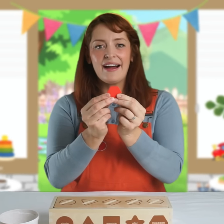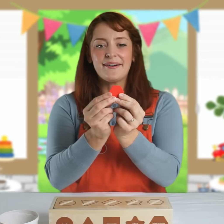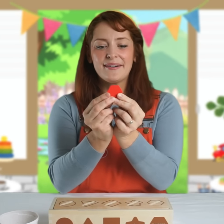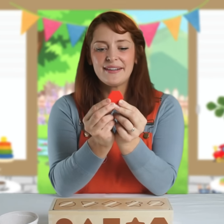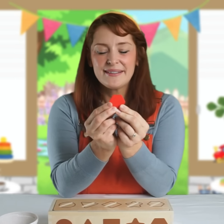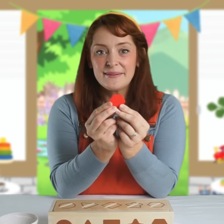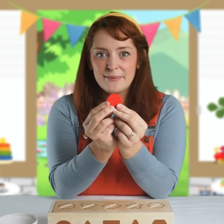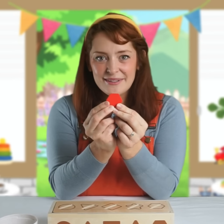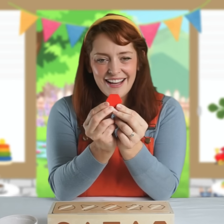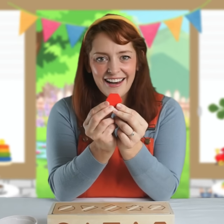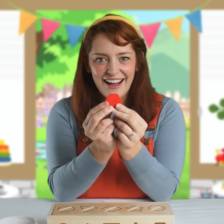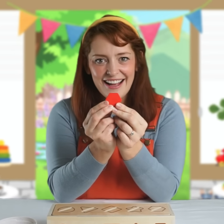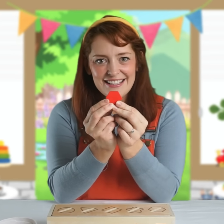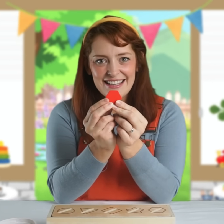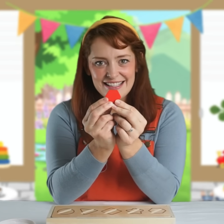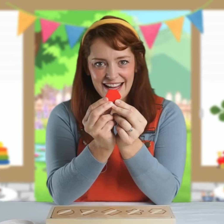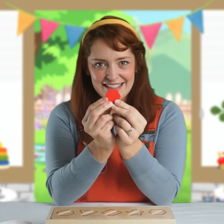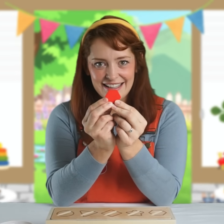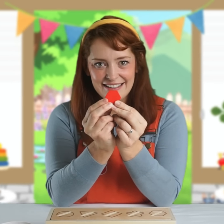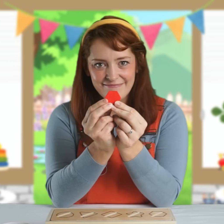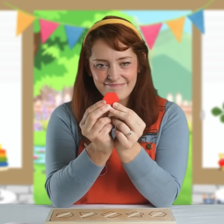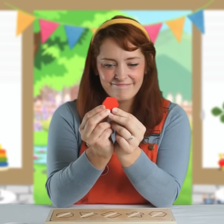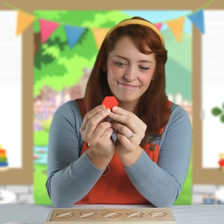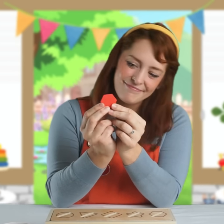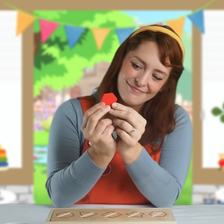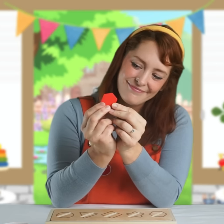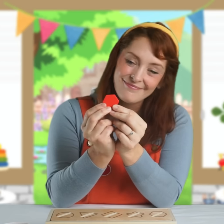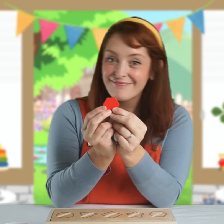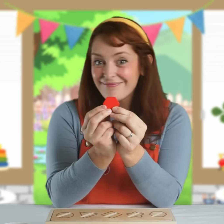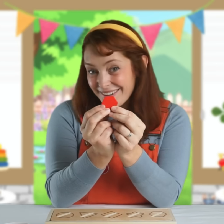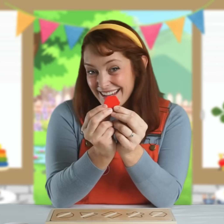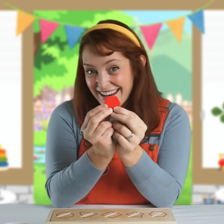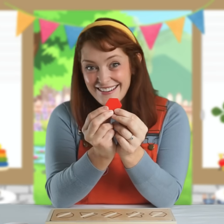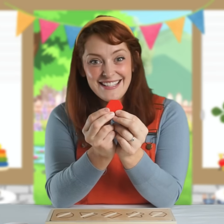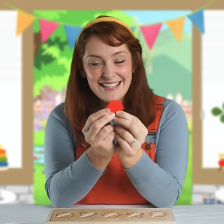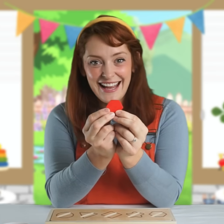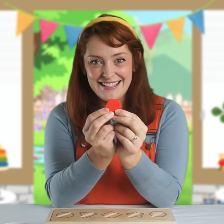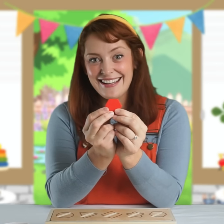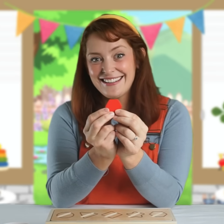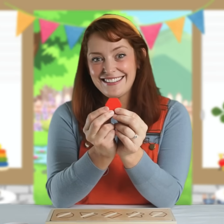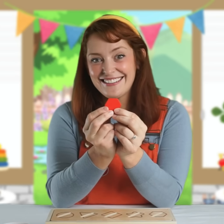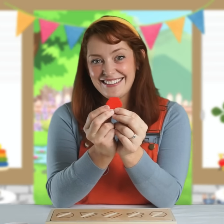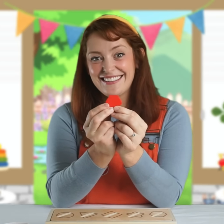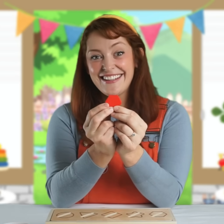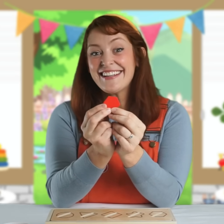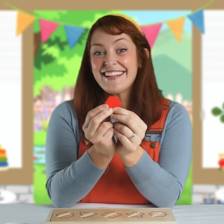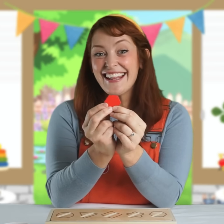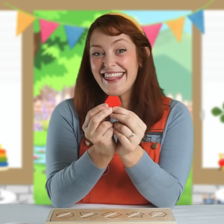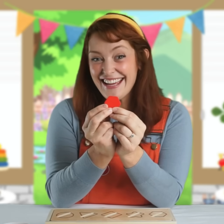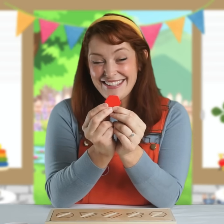Wow! What colour is this hexagon? What colour is this hexagon? That's